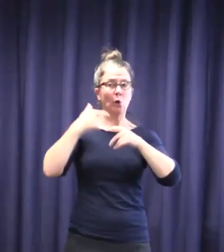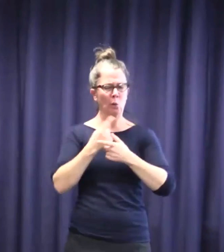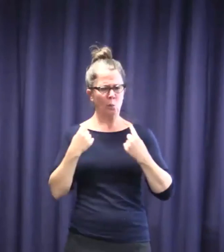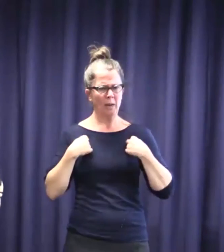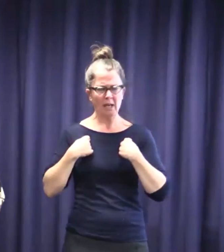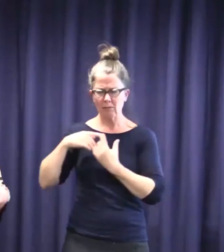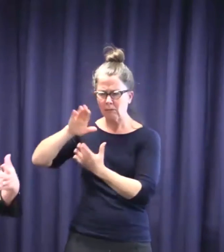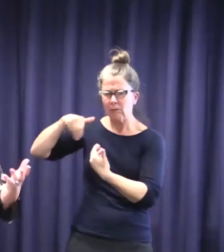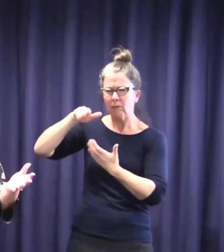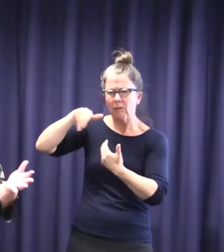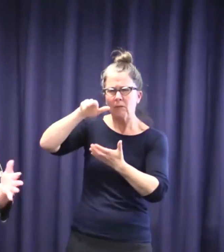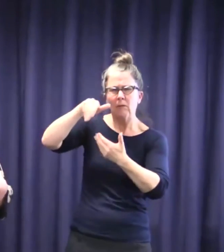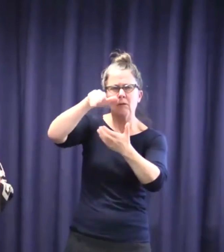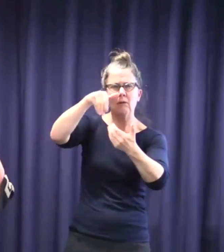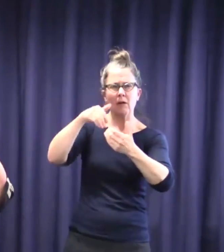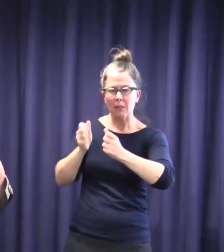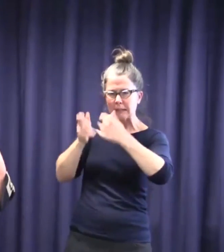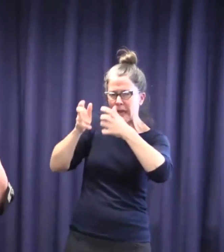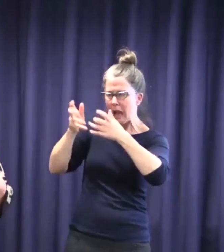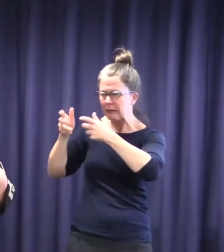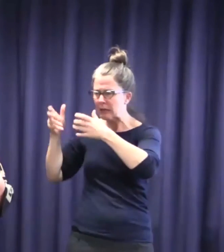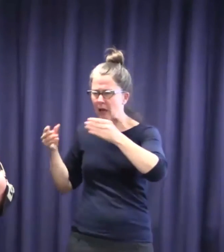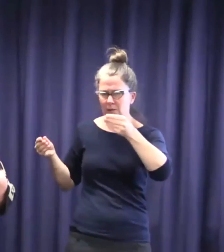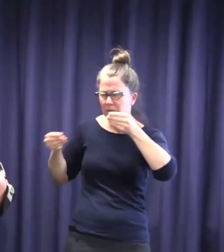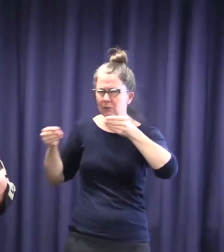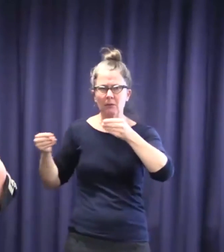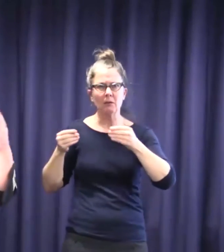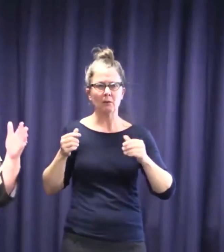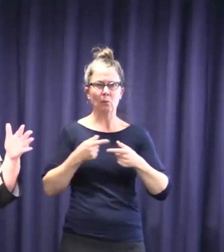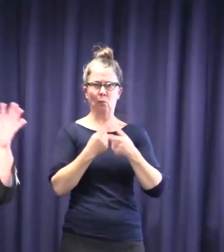data. We have to respond to the department monthly